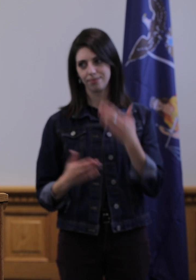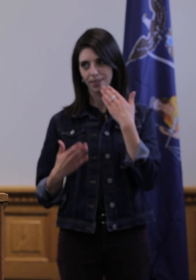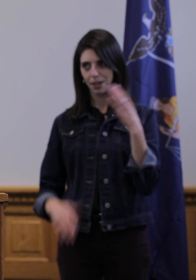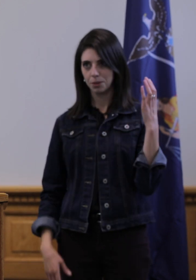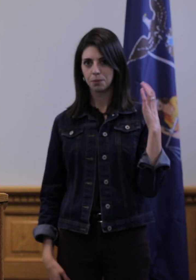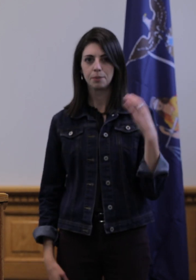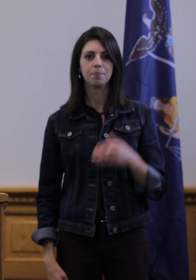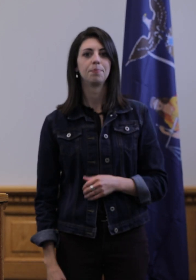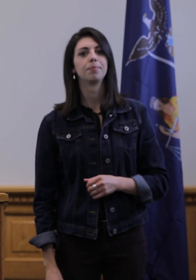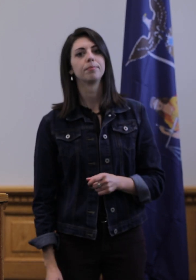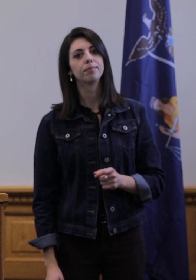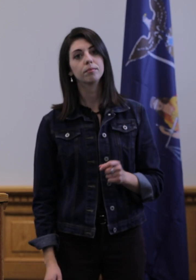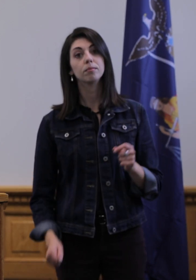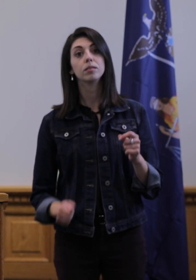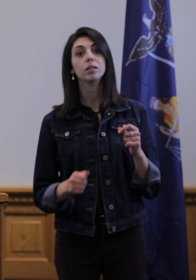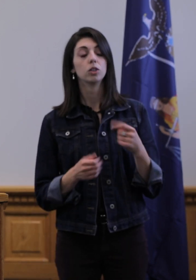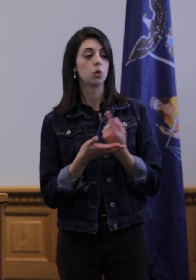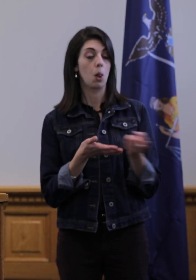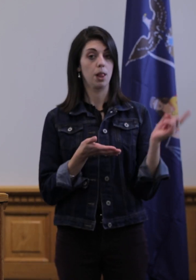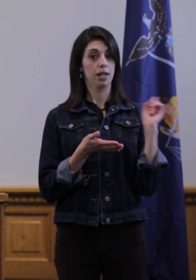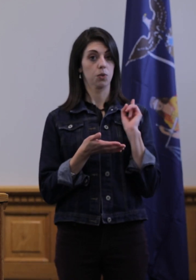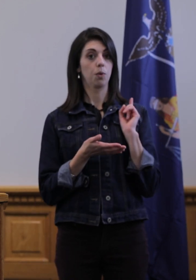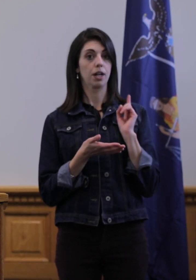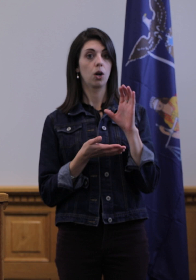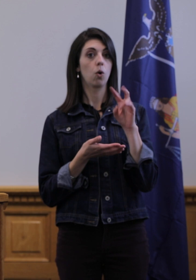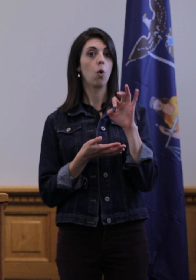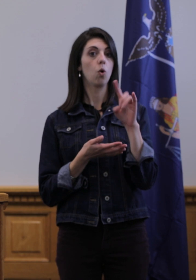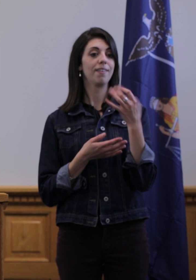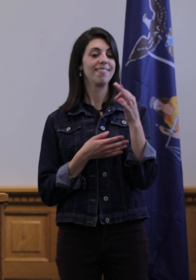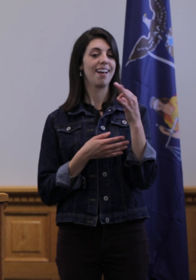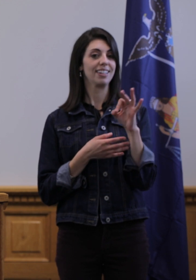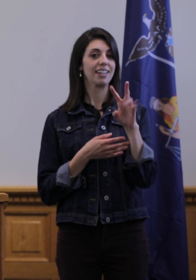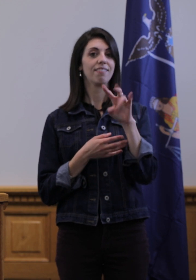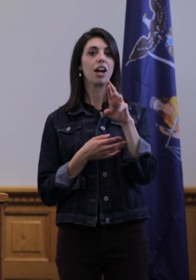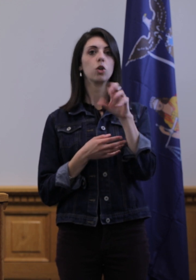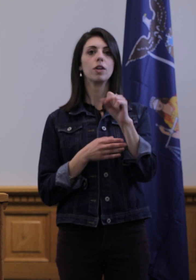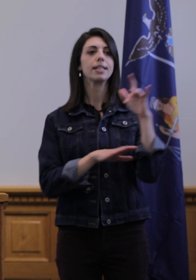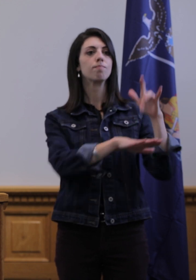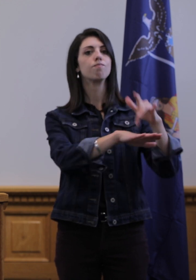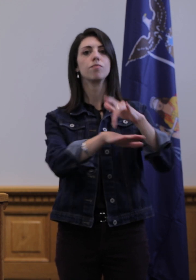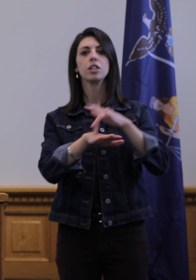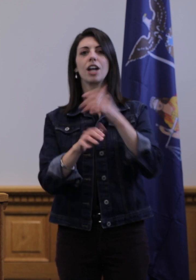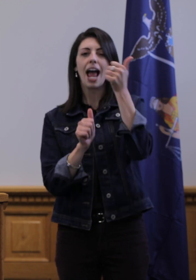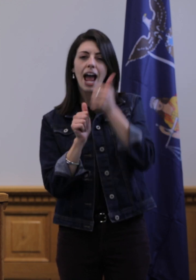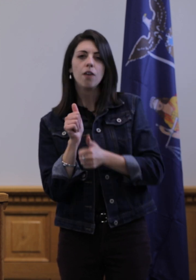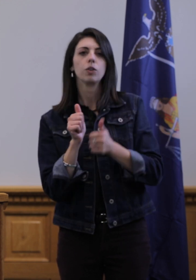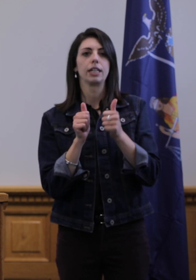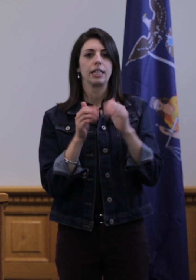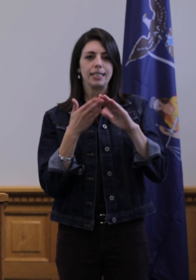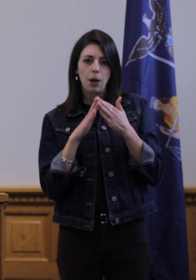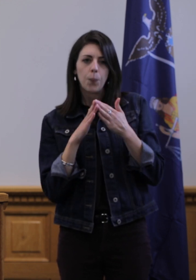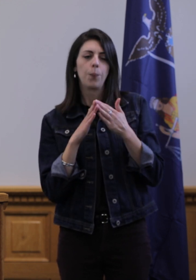Thank you, Mr. Chairman. As of last week, the COVID-19 virus has reached every city or town in the county.